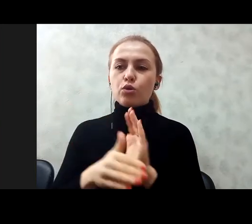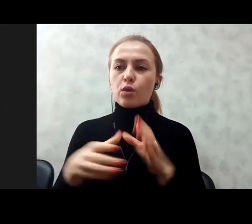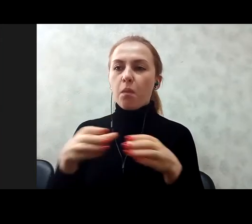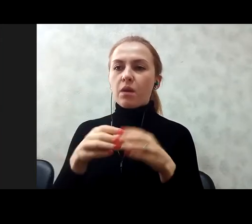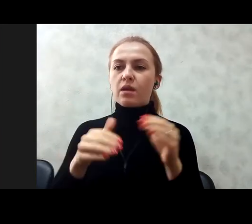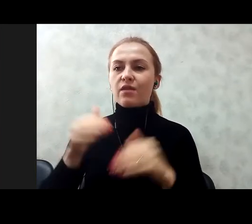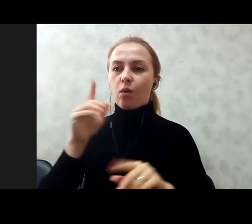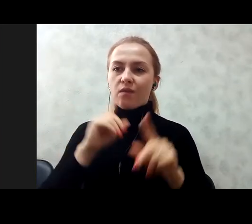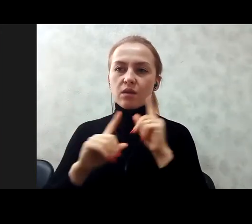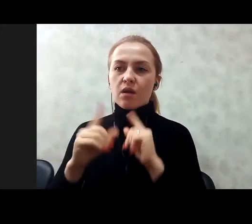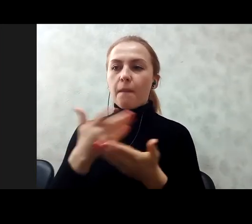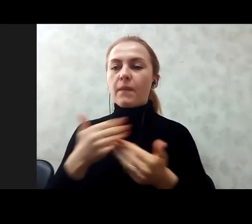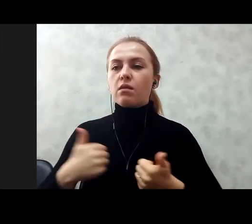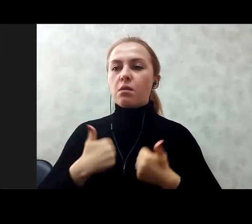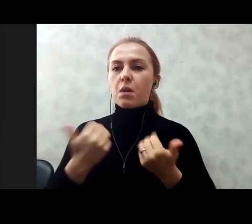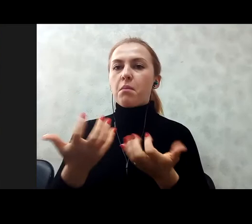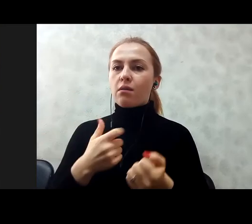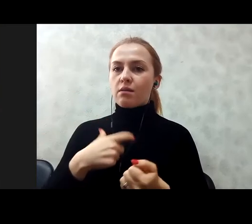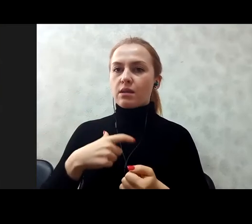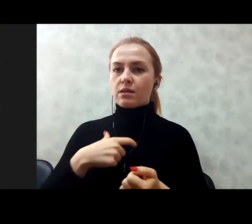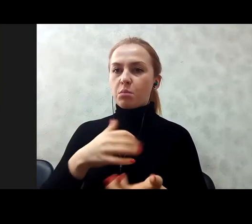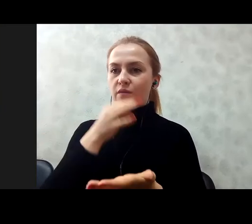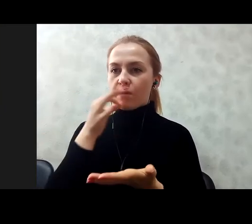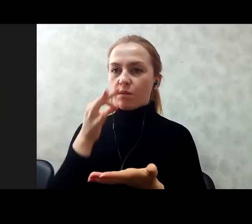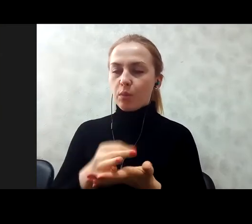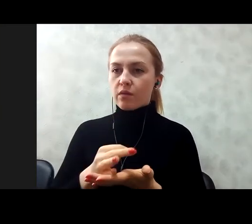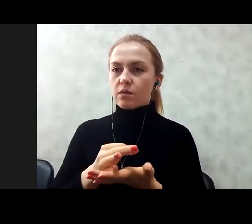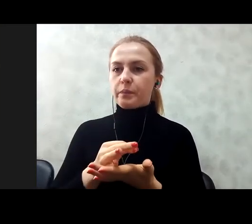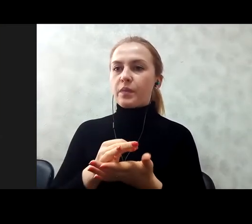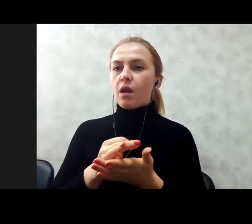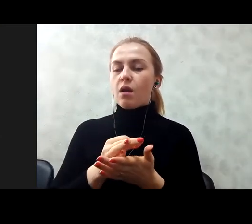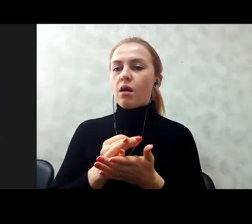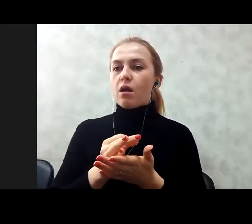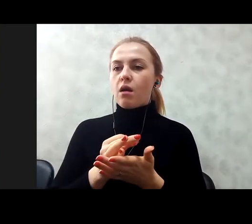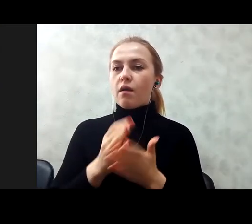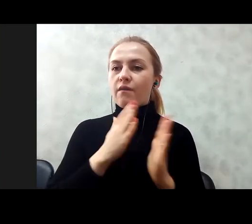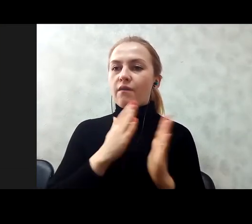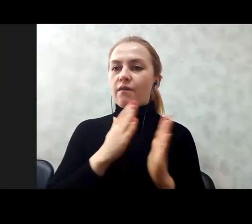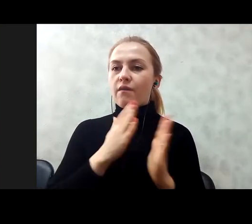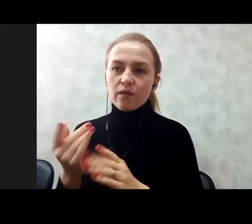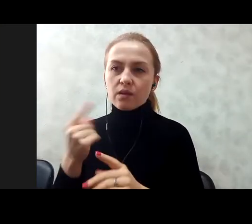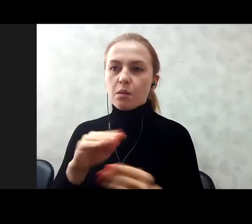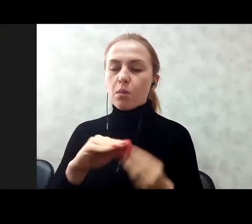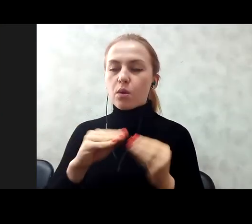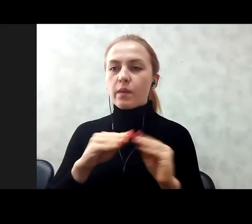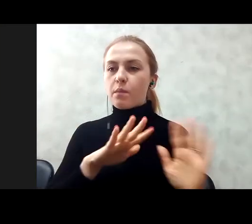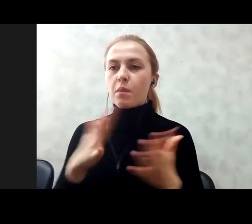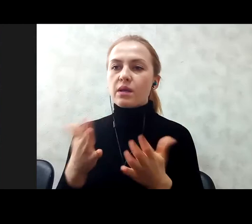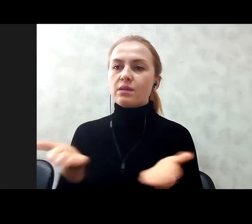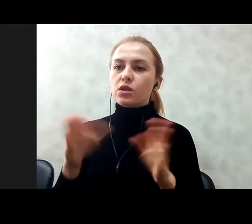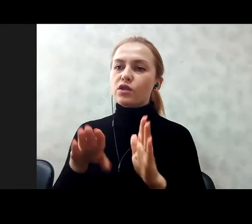on improving legislation. We undertook responsibility to propose